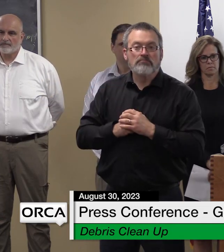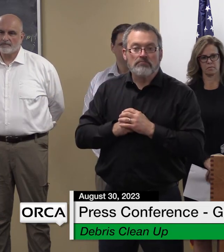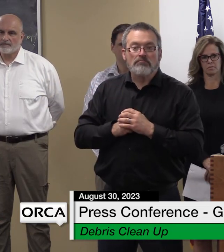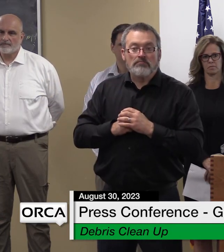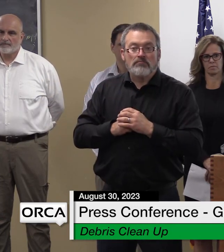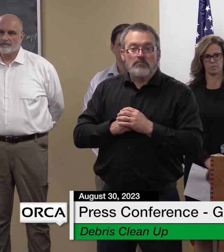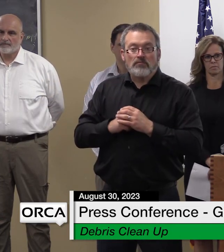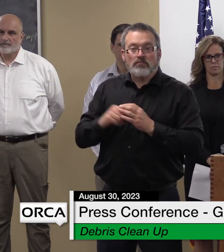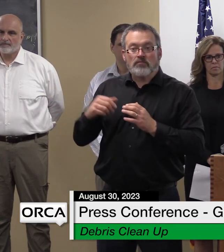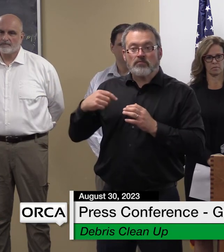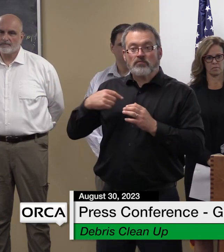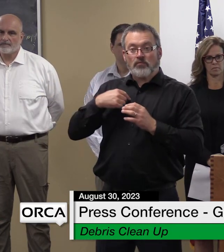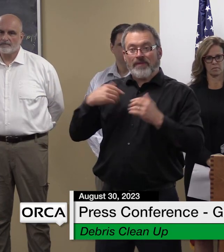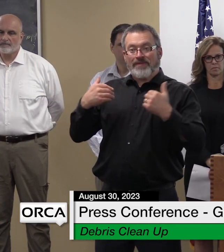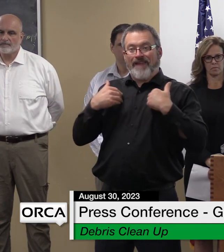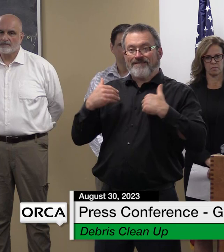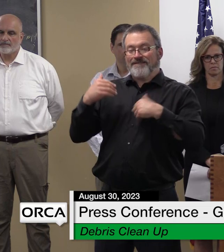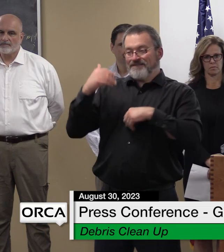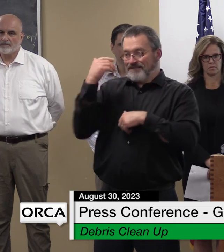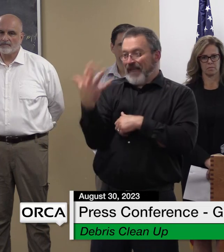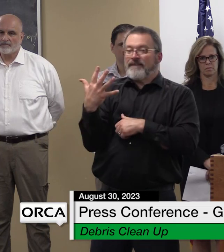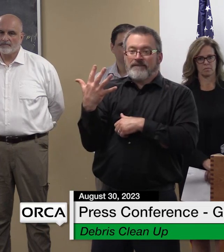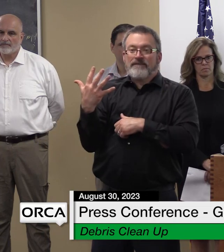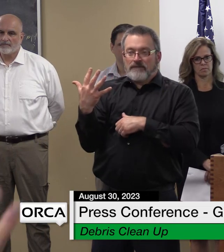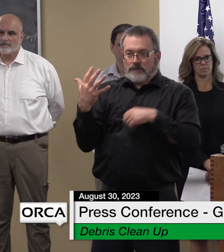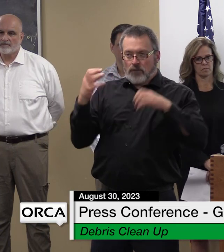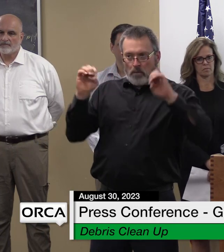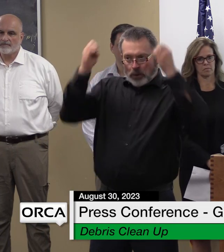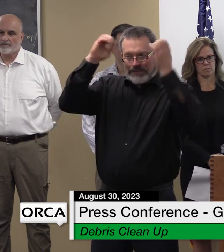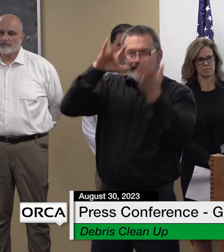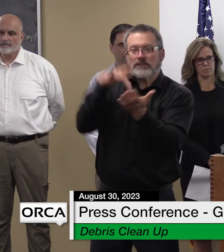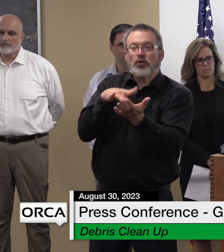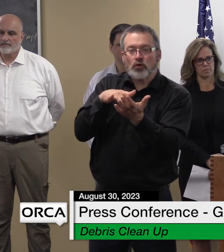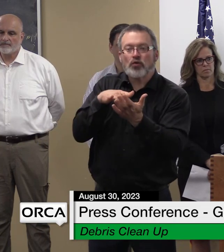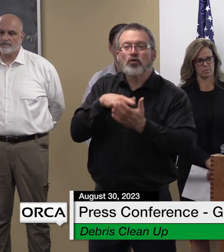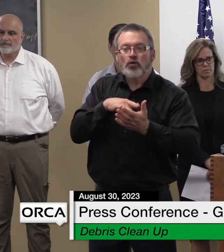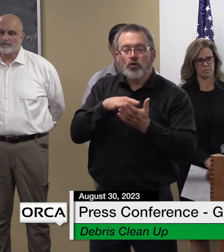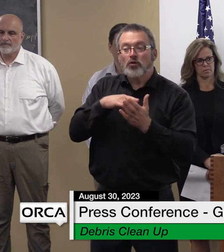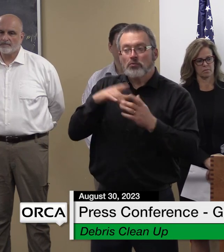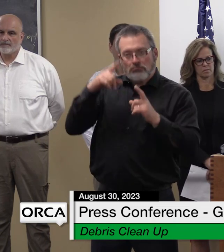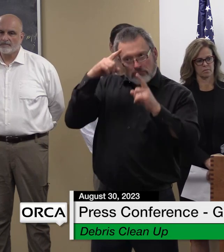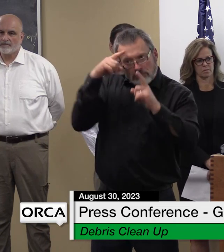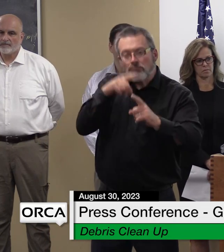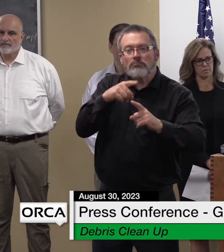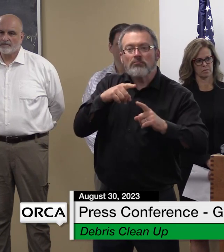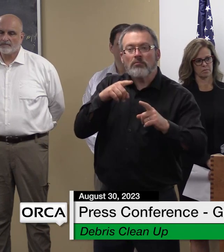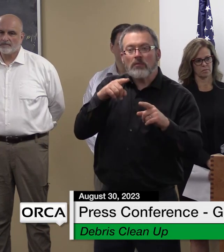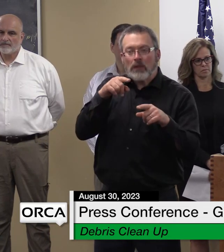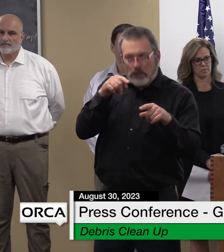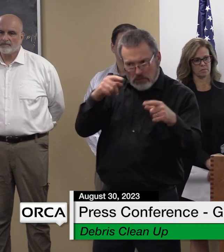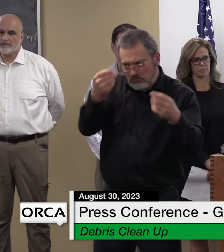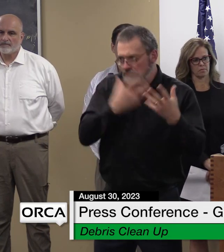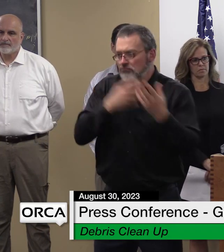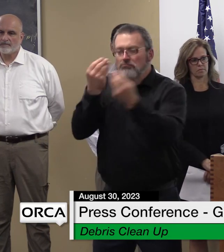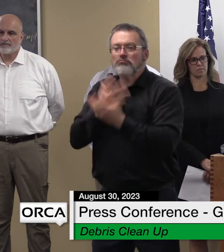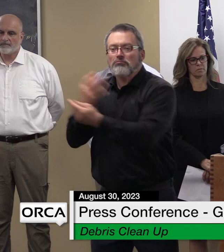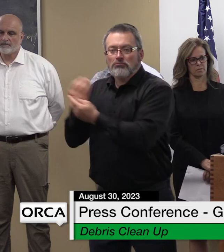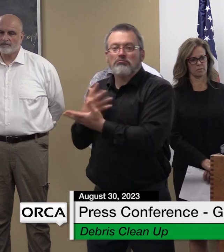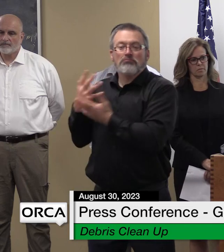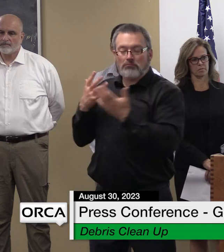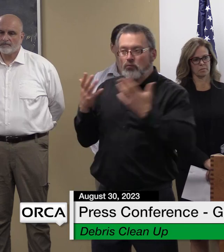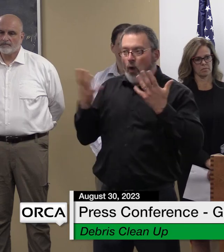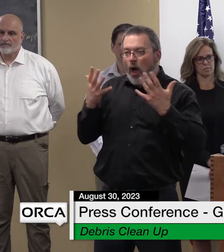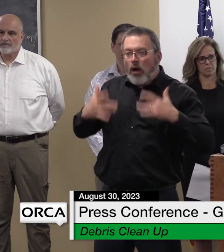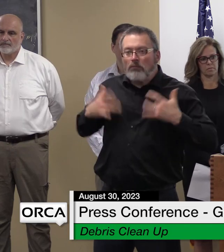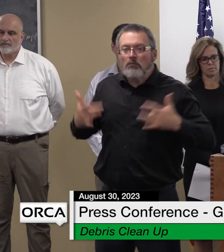5 emergency medical services to scout debris. They report locations to the State Emergency Operations Center